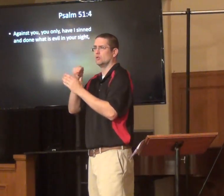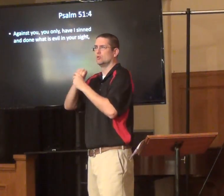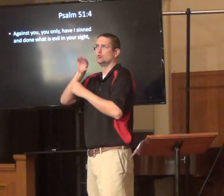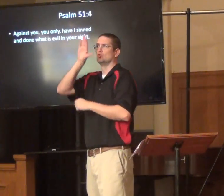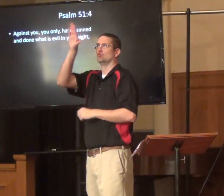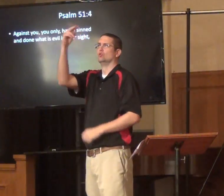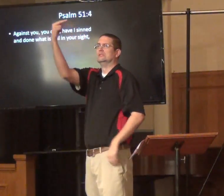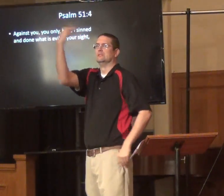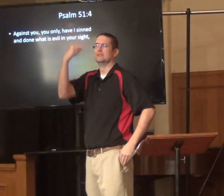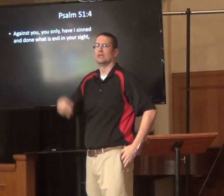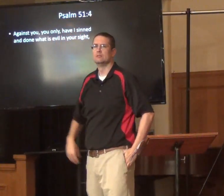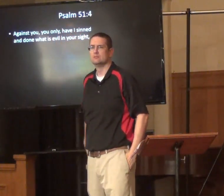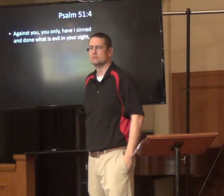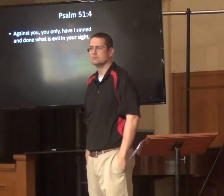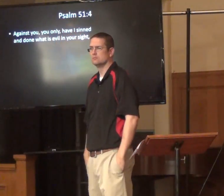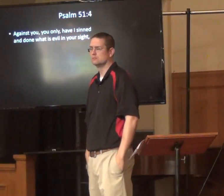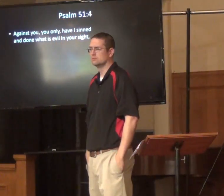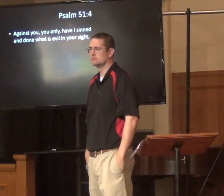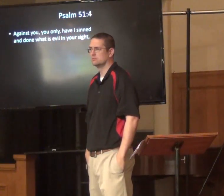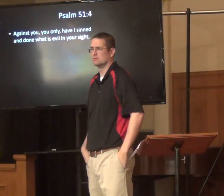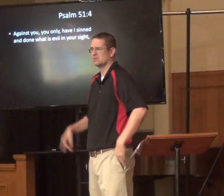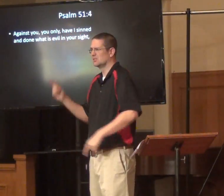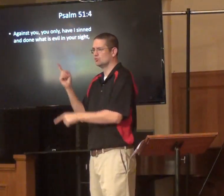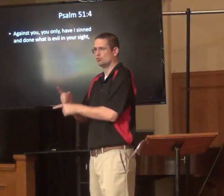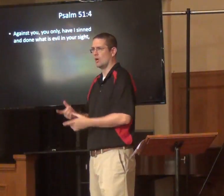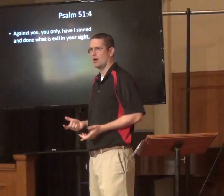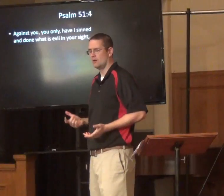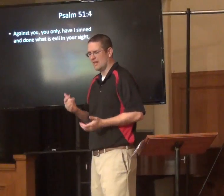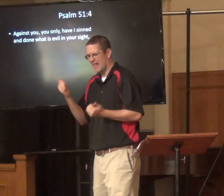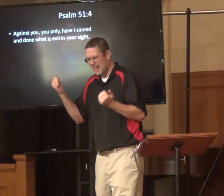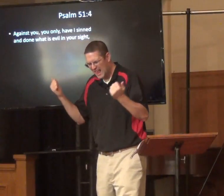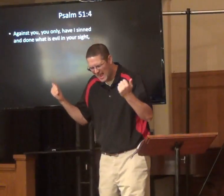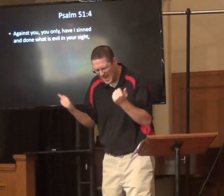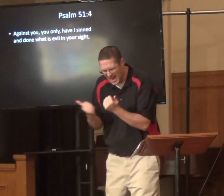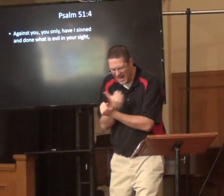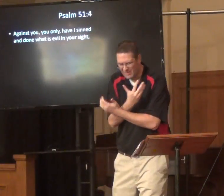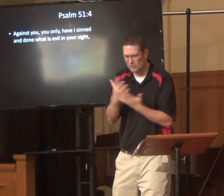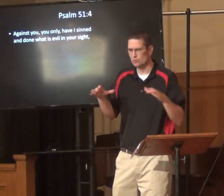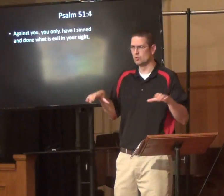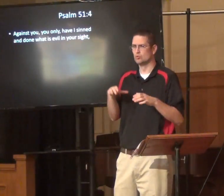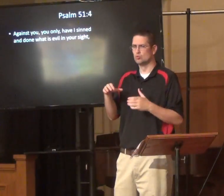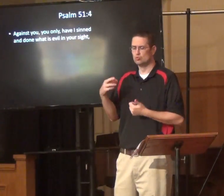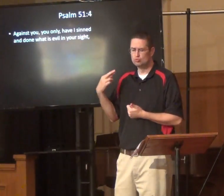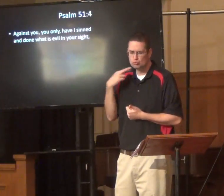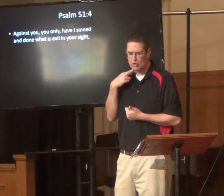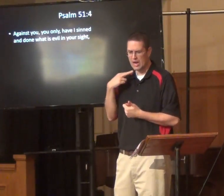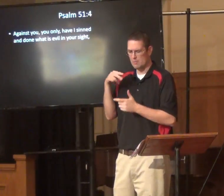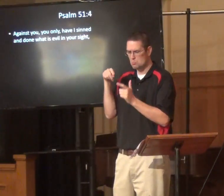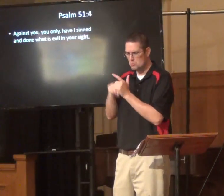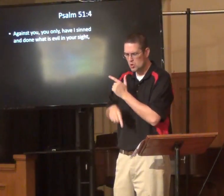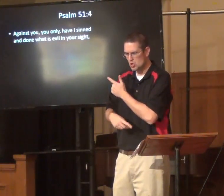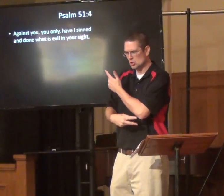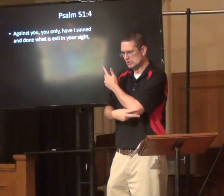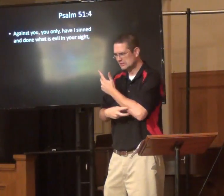done what is evil in your sight. He's right. Everything that we do,